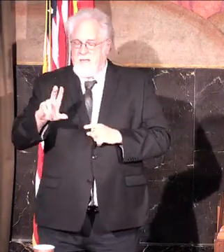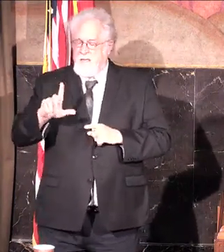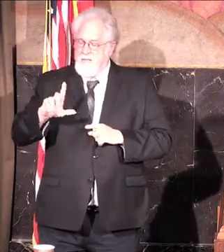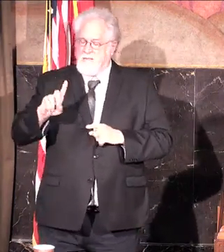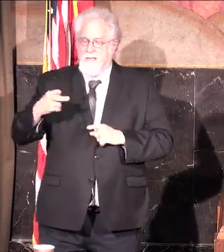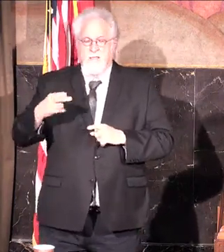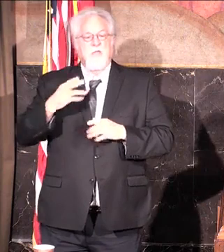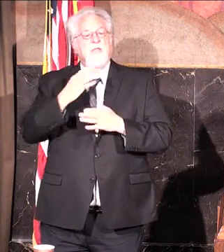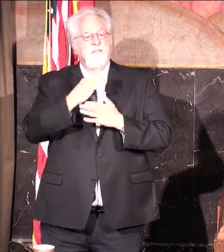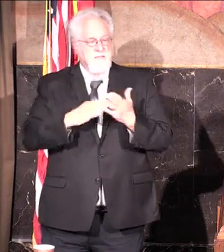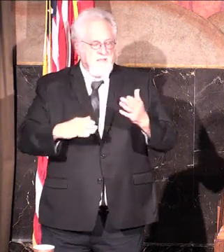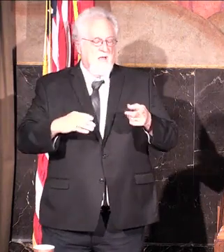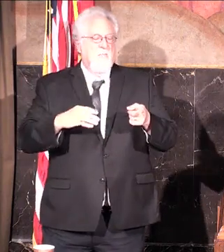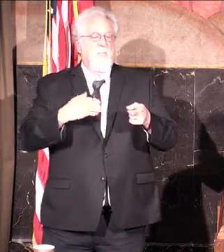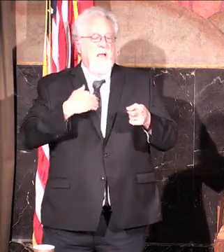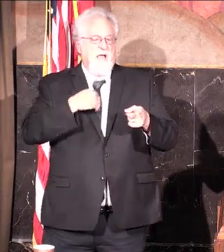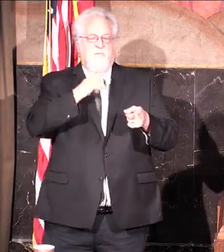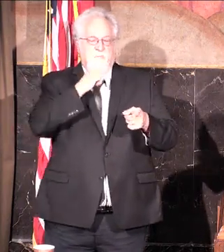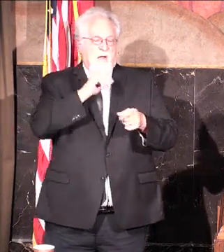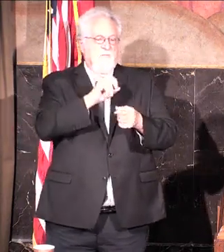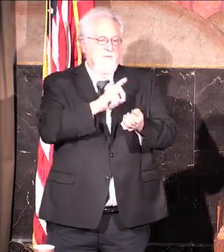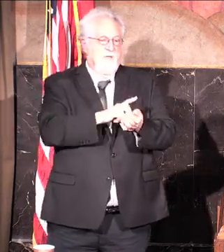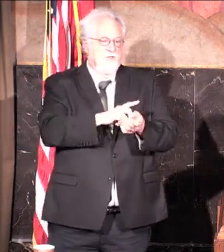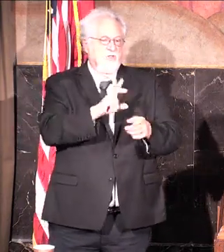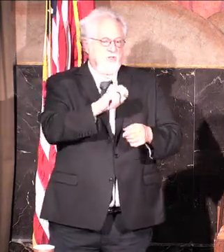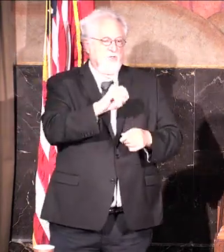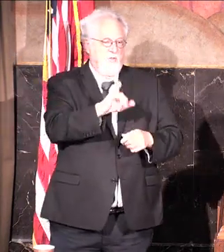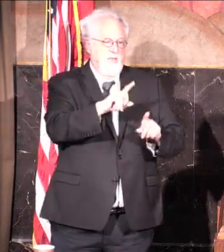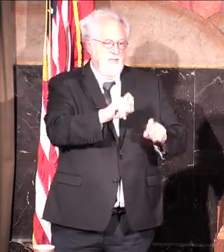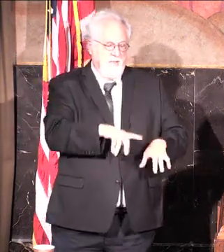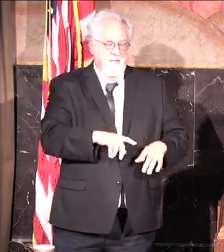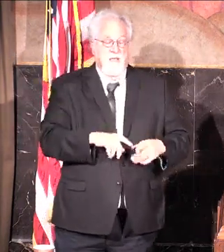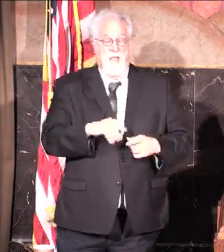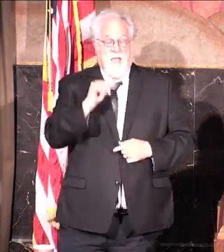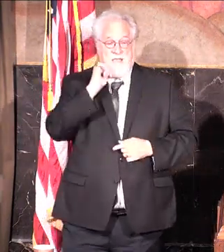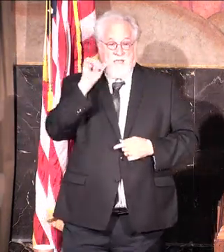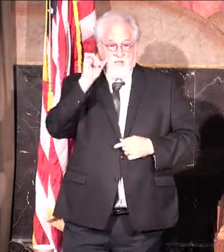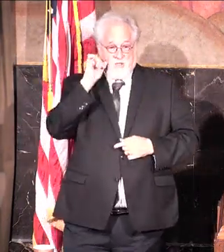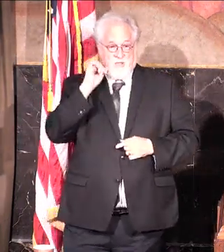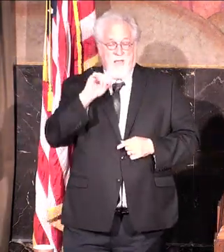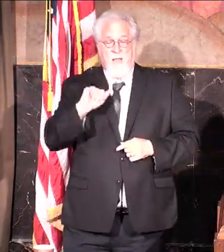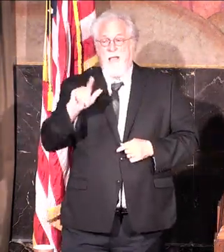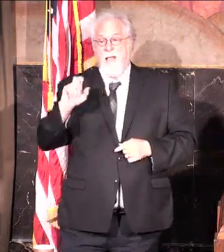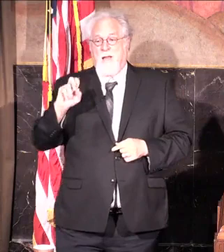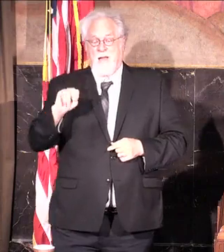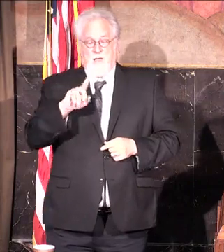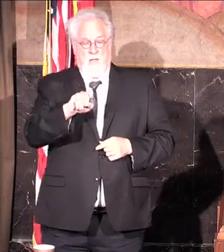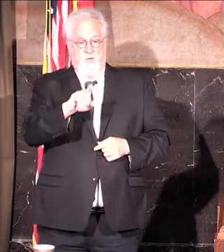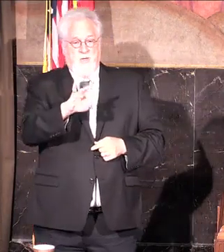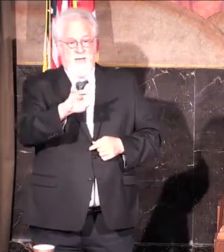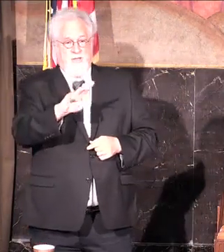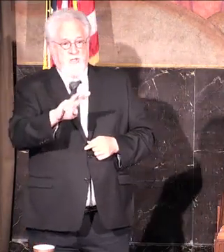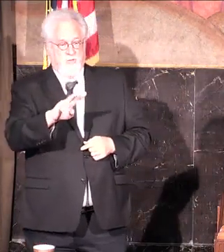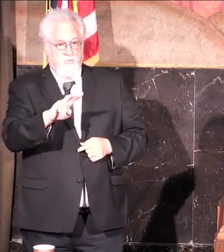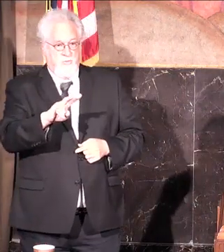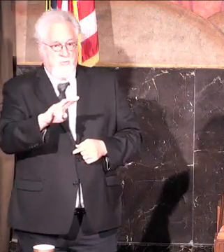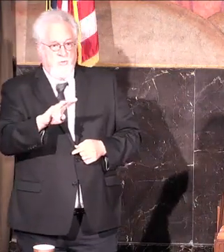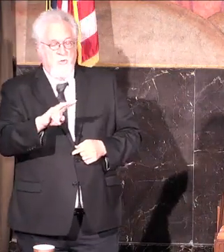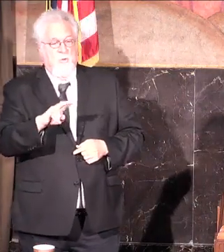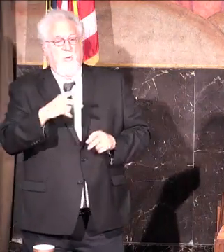performed by the employee's private physician as well. As of yesterday at Allen, 182 inmates had tested